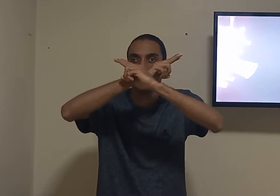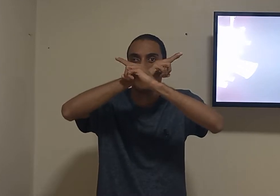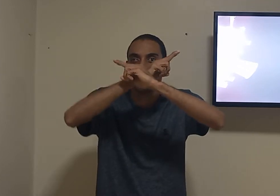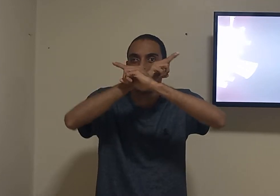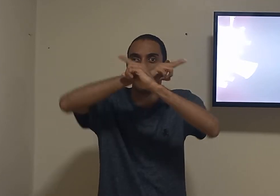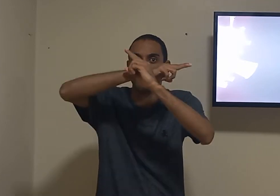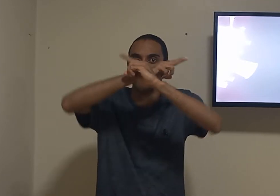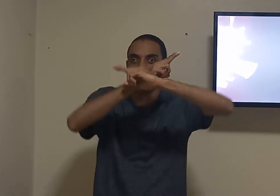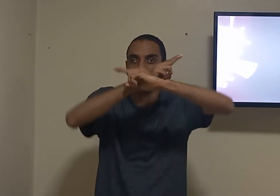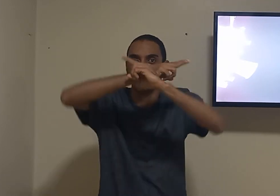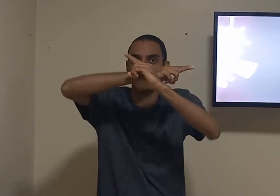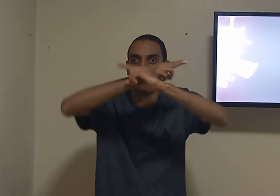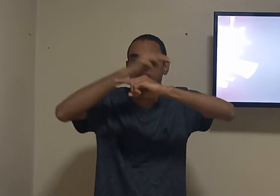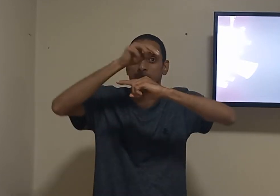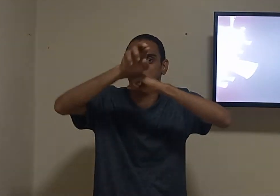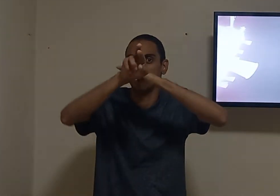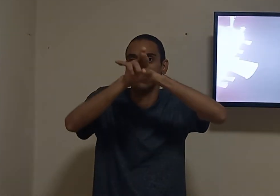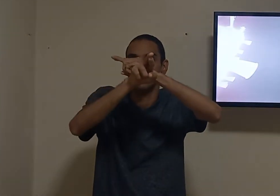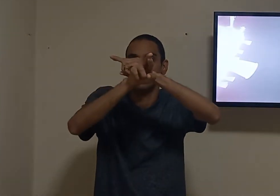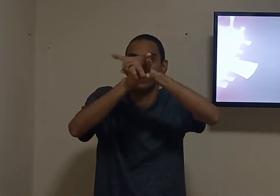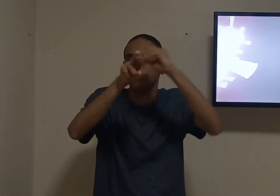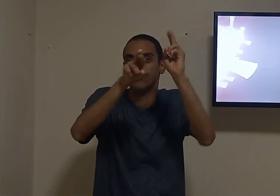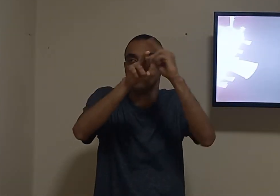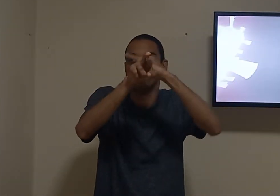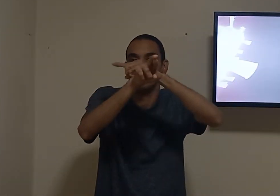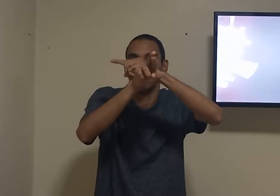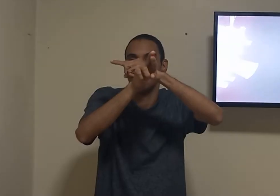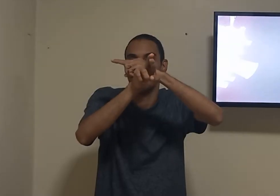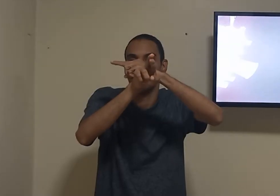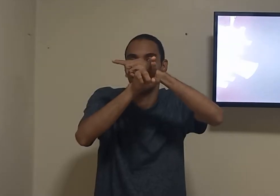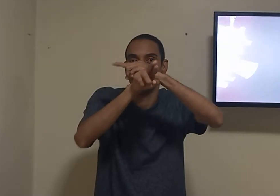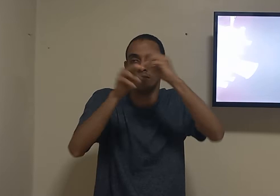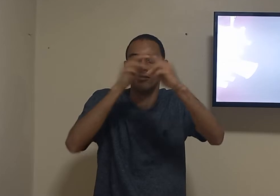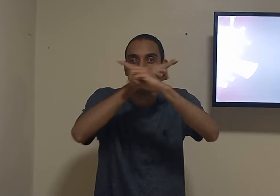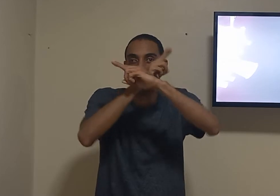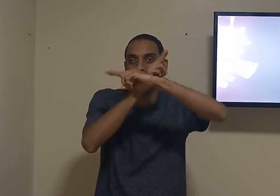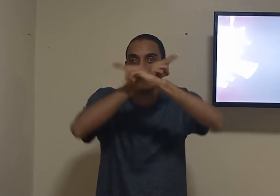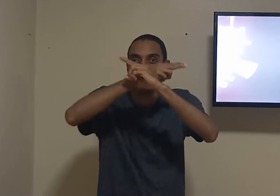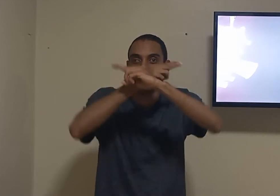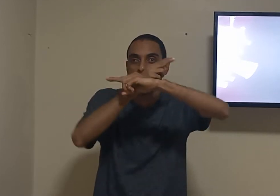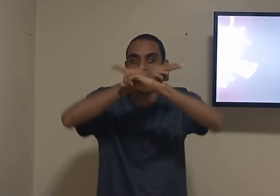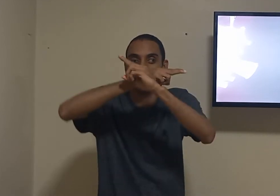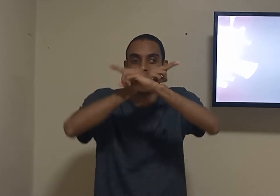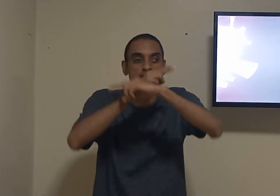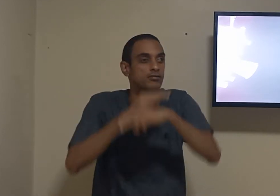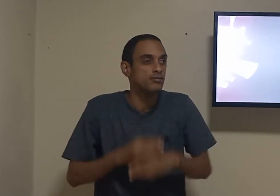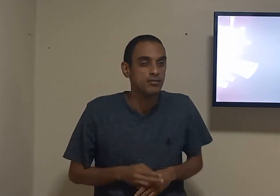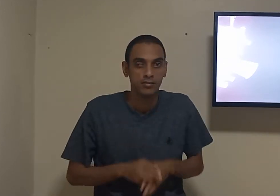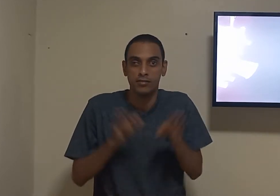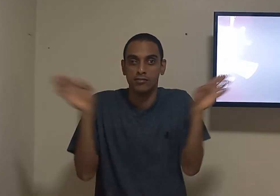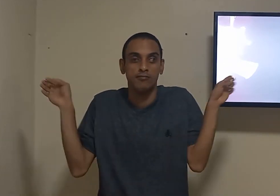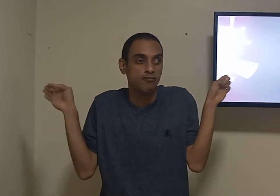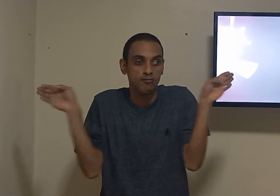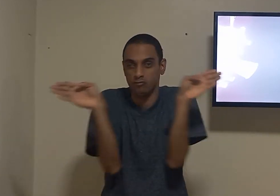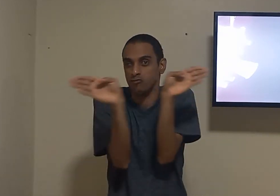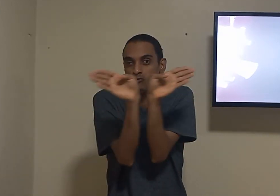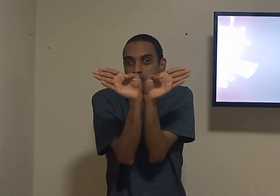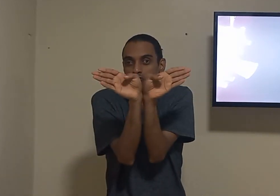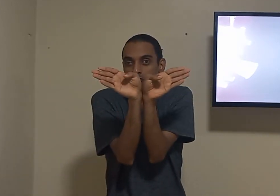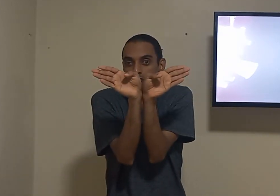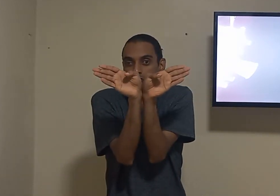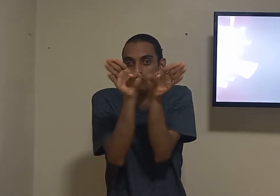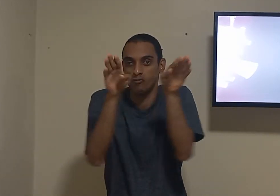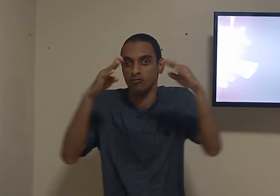engine that has flown in space 19 times during space shuttle flights ranging from 1984 to